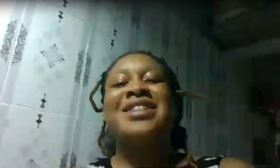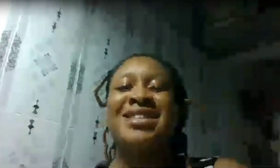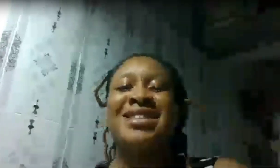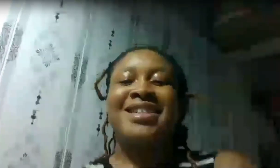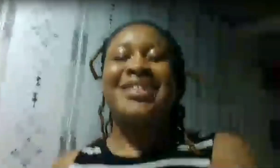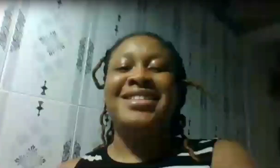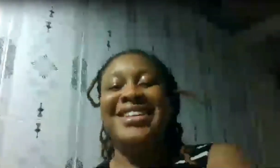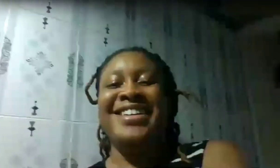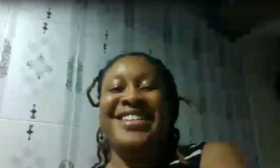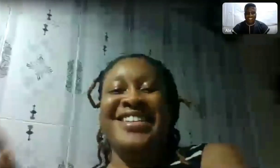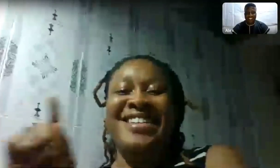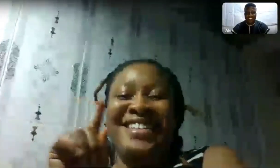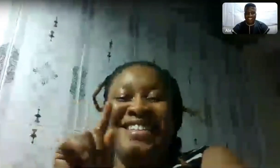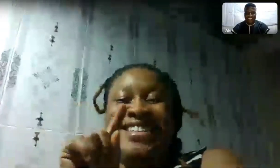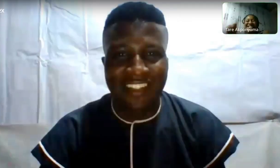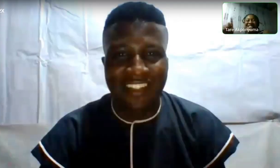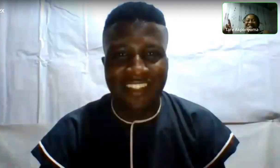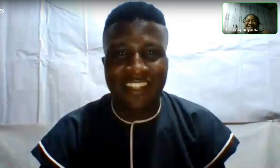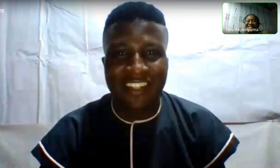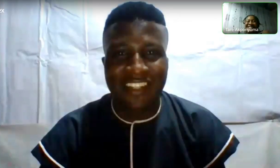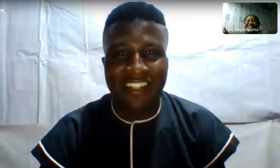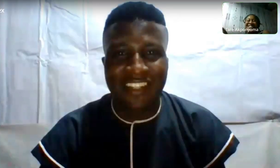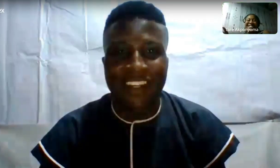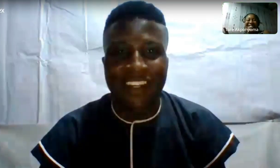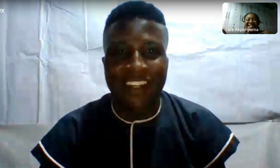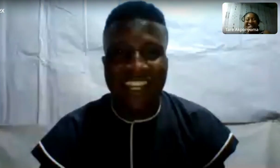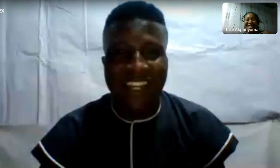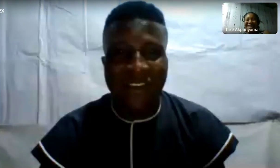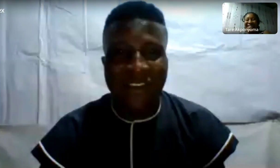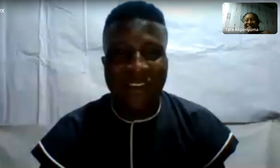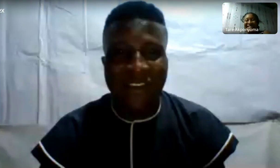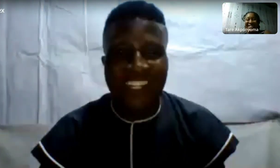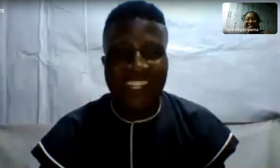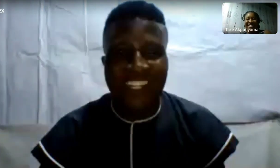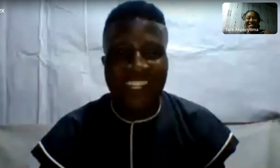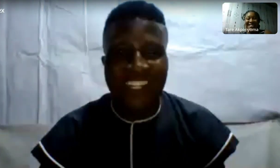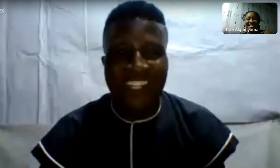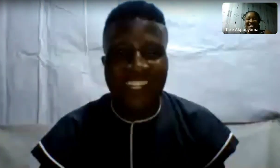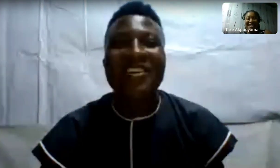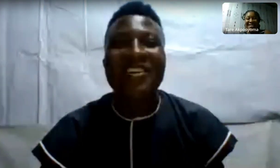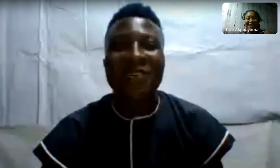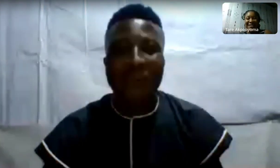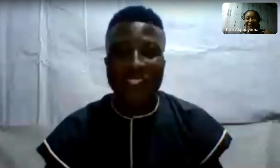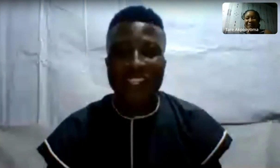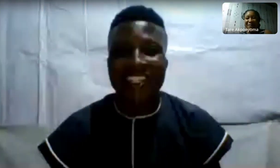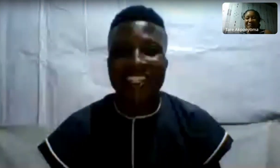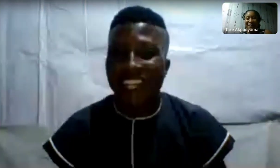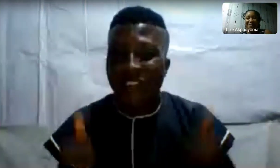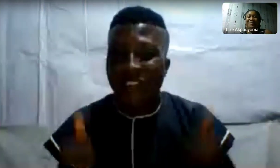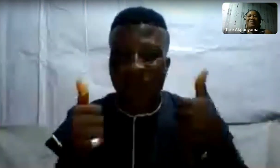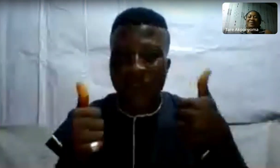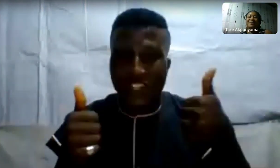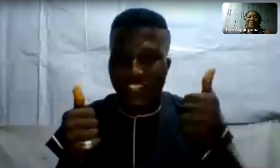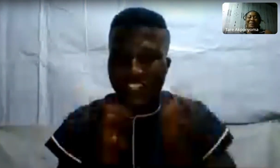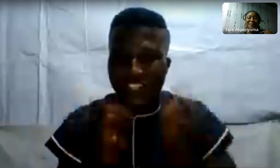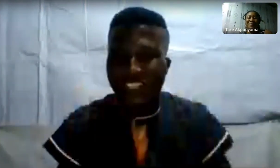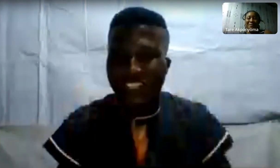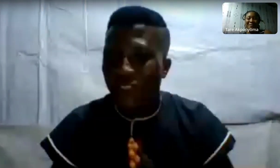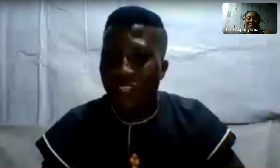understand. Well done. Thank you so much. Thank you so much. That was a good attempt. Can we have Stephen